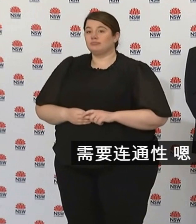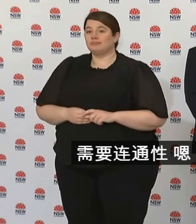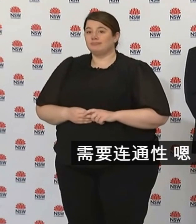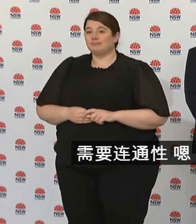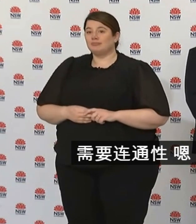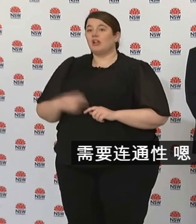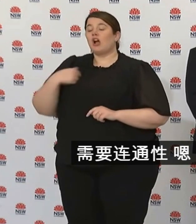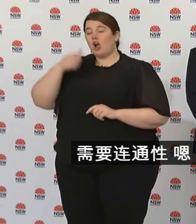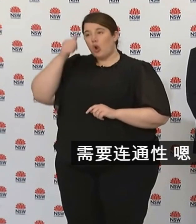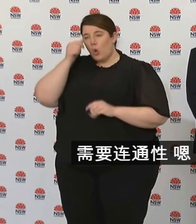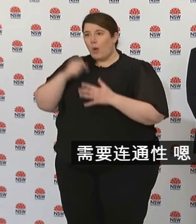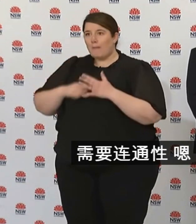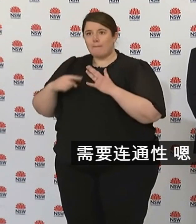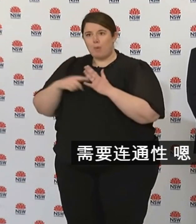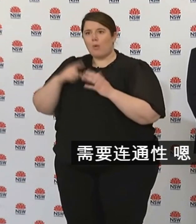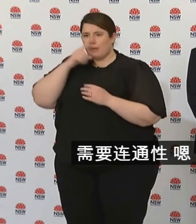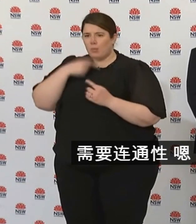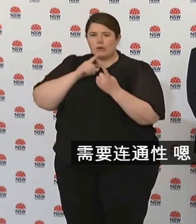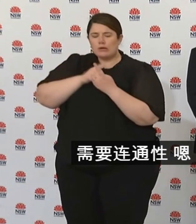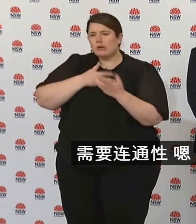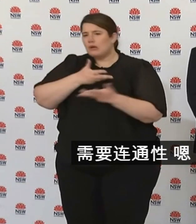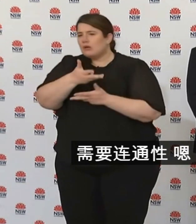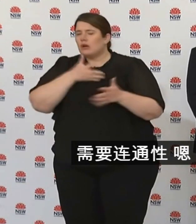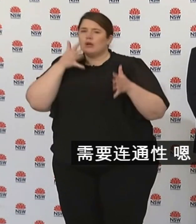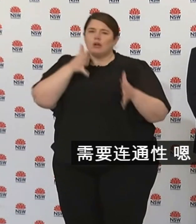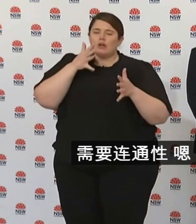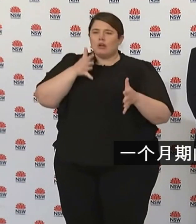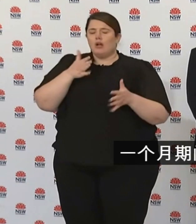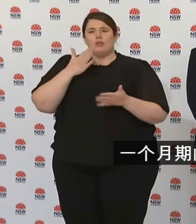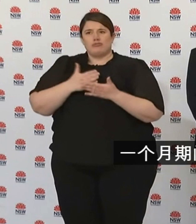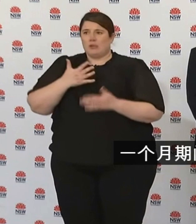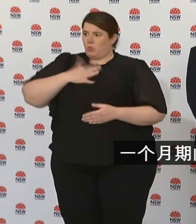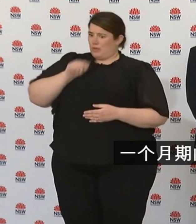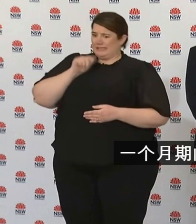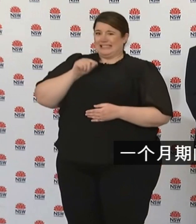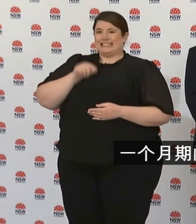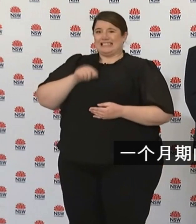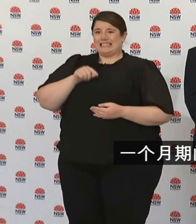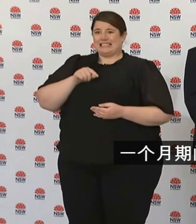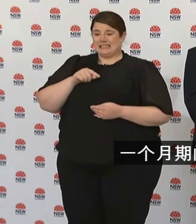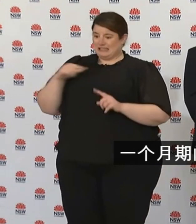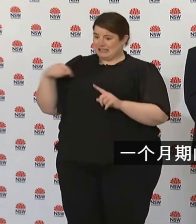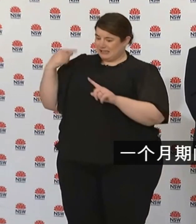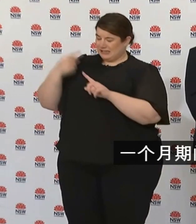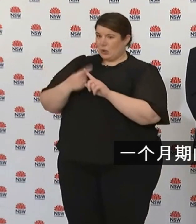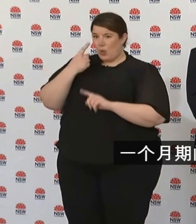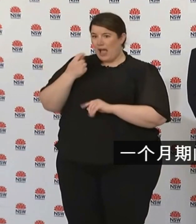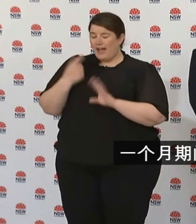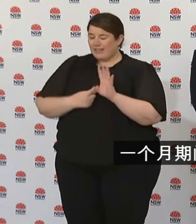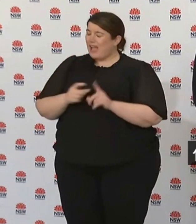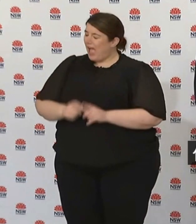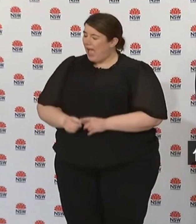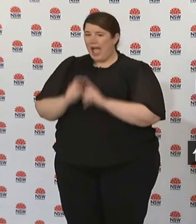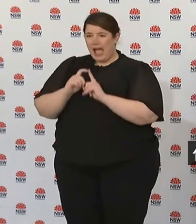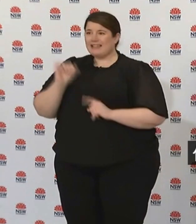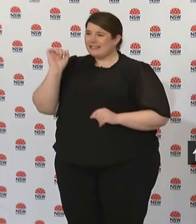need for connectivity. This has been a very challenging 18-month period. I can't deny that. We do actually